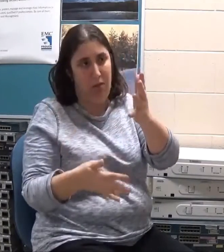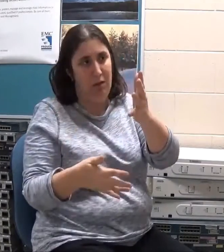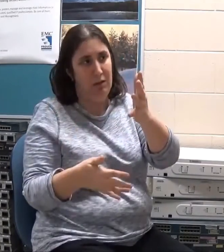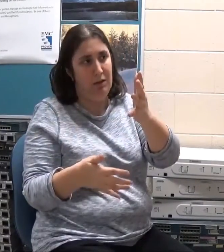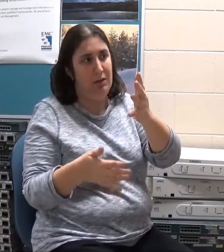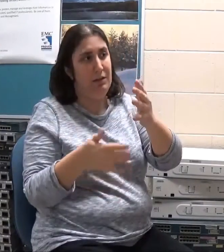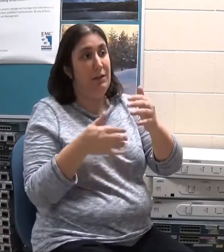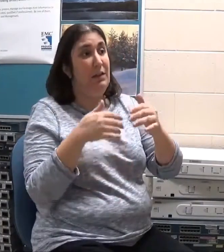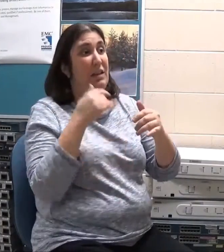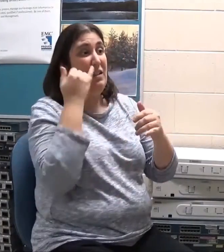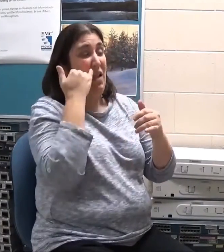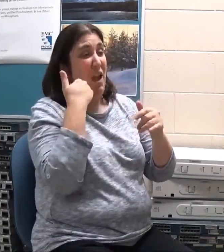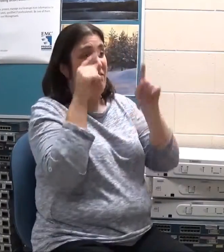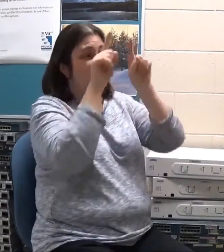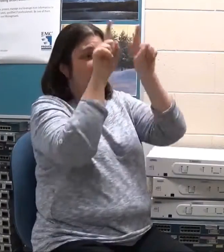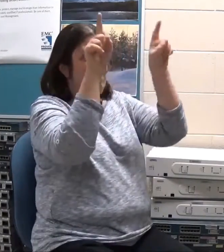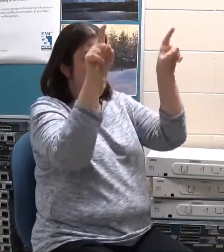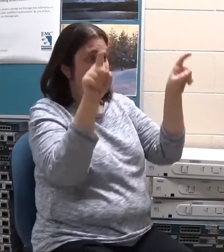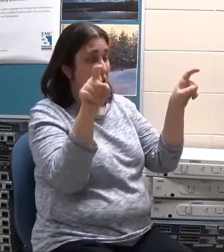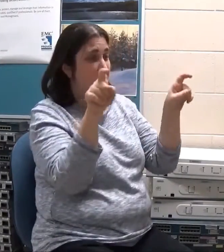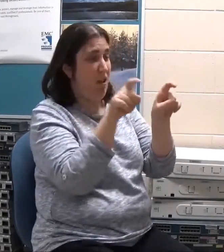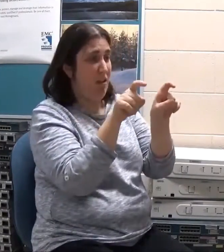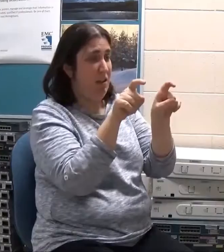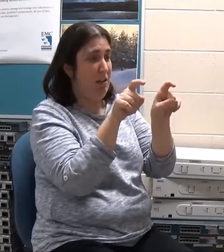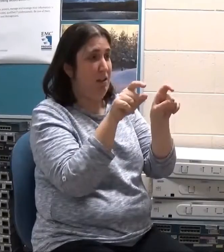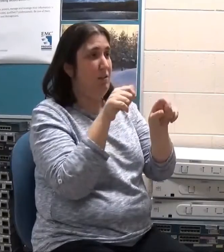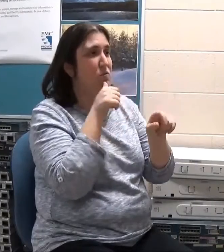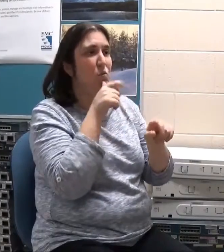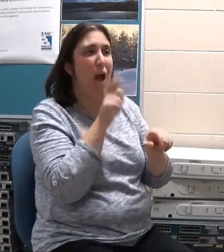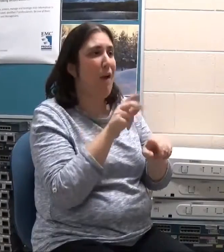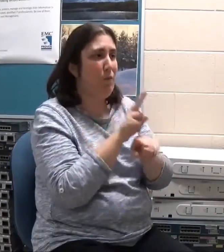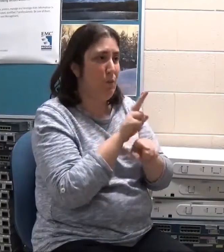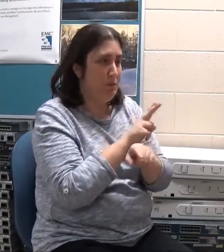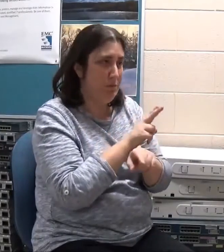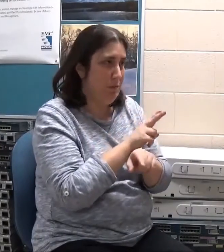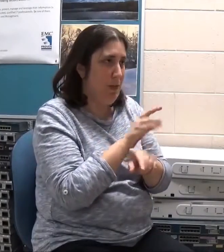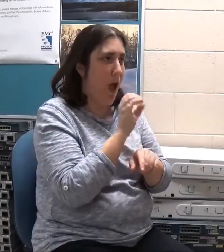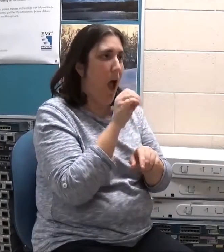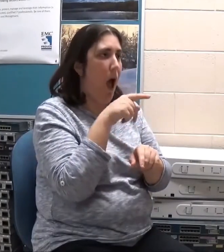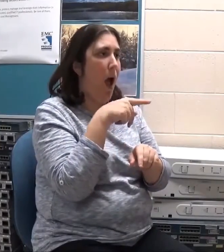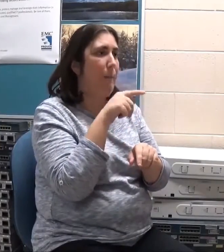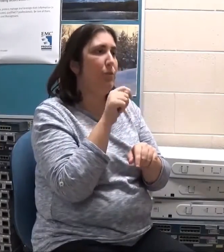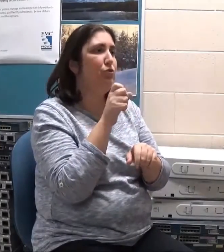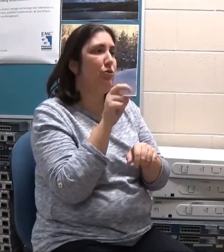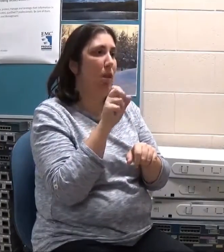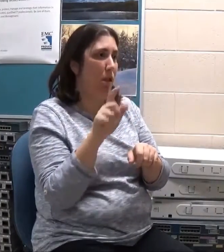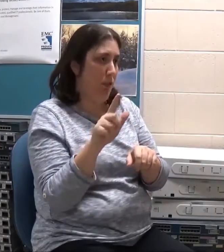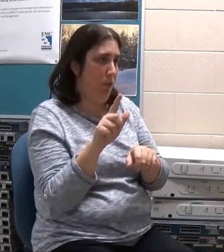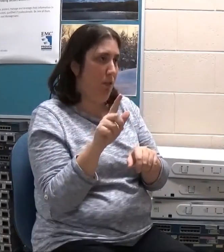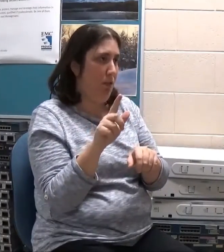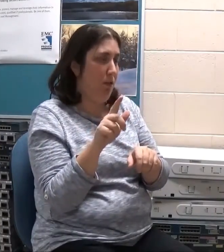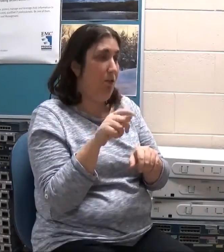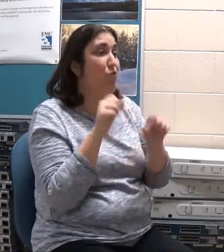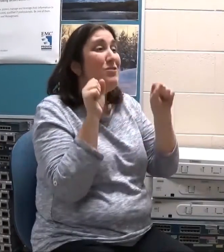brackets is optional. So you don't have to enter it. You can, but it's not required. In